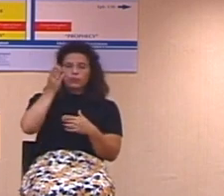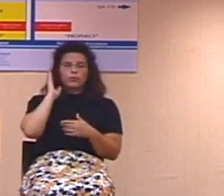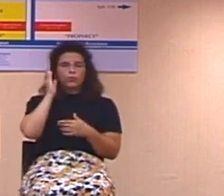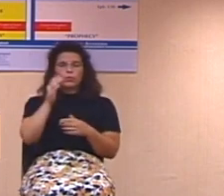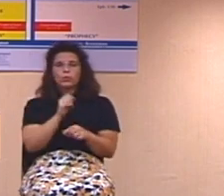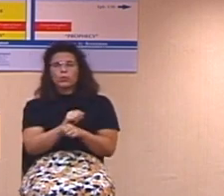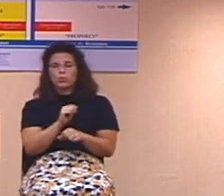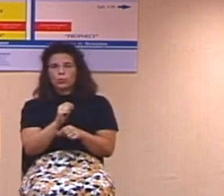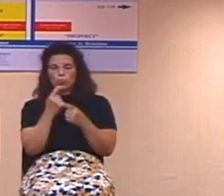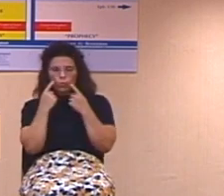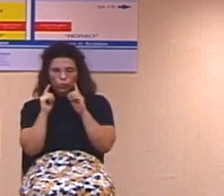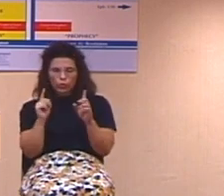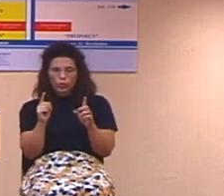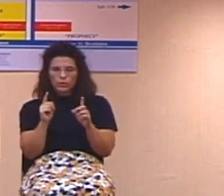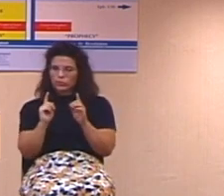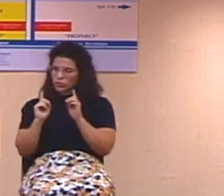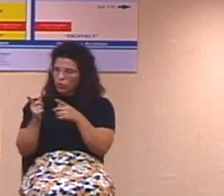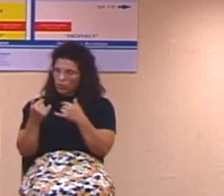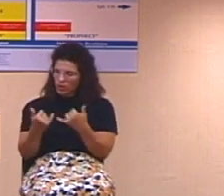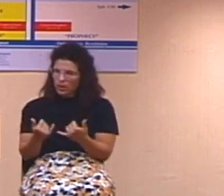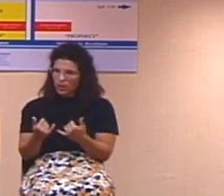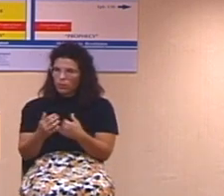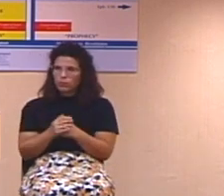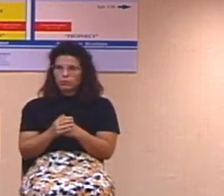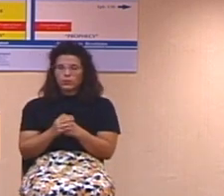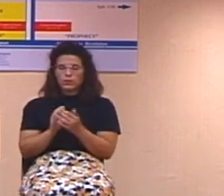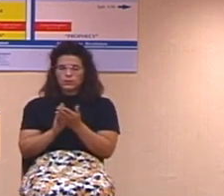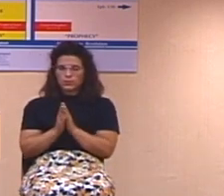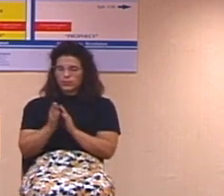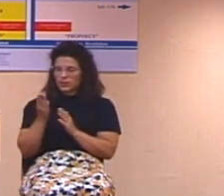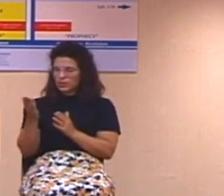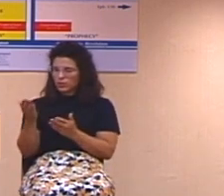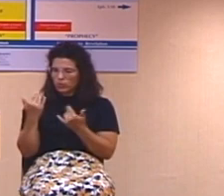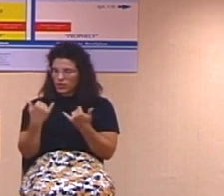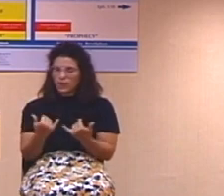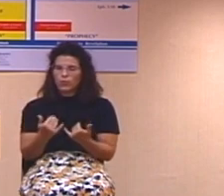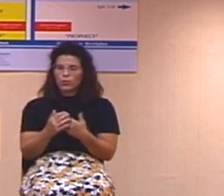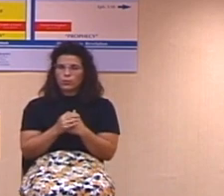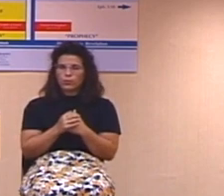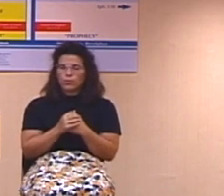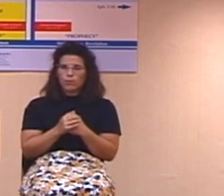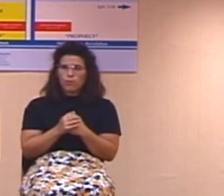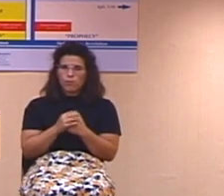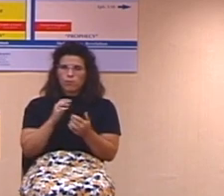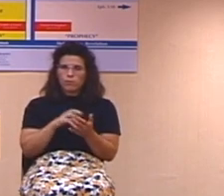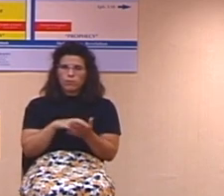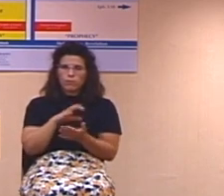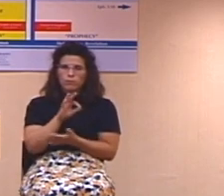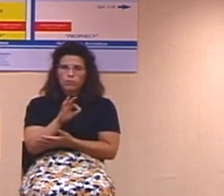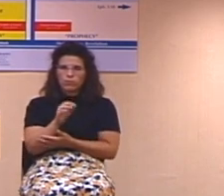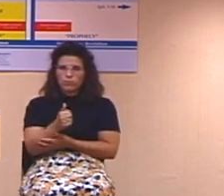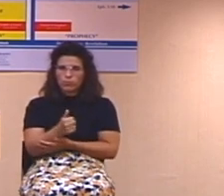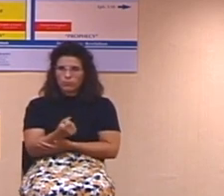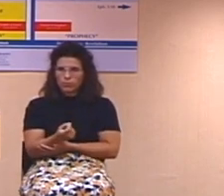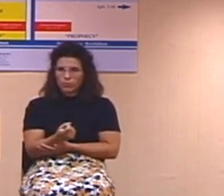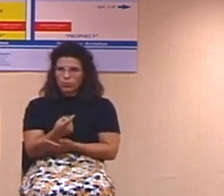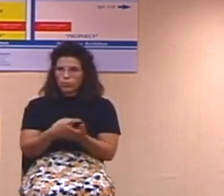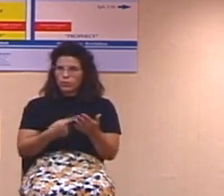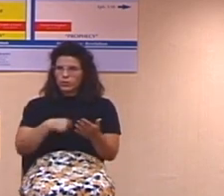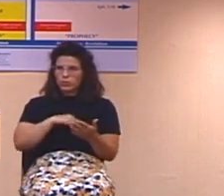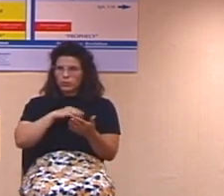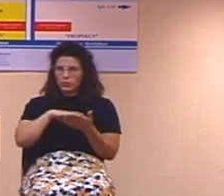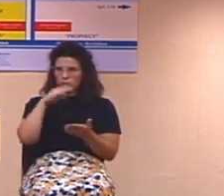No, it's to go now. It's to be there now. Chapter 9, 10, and 11, what do we learn